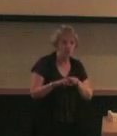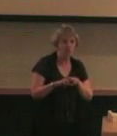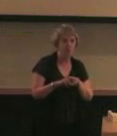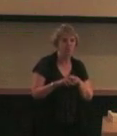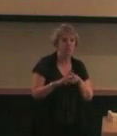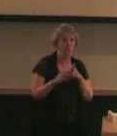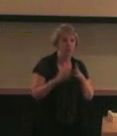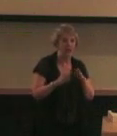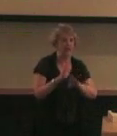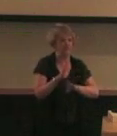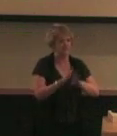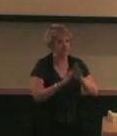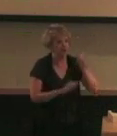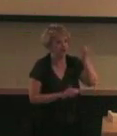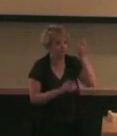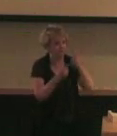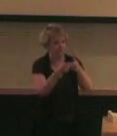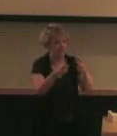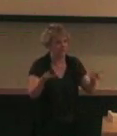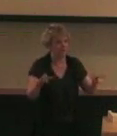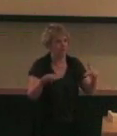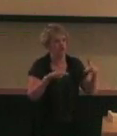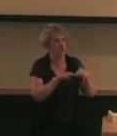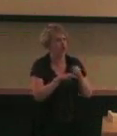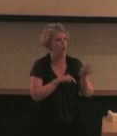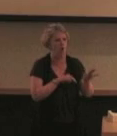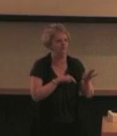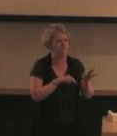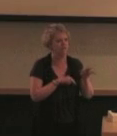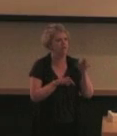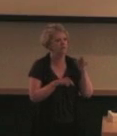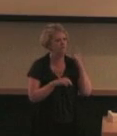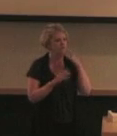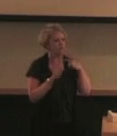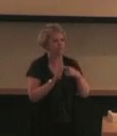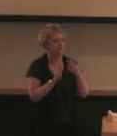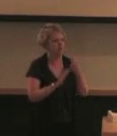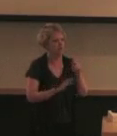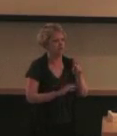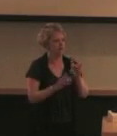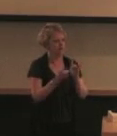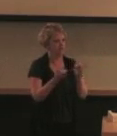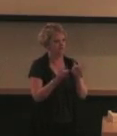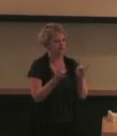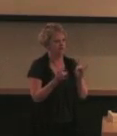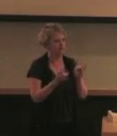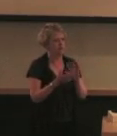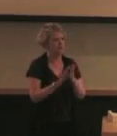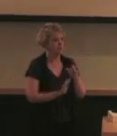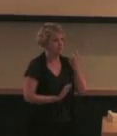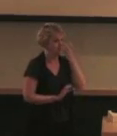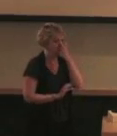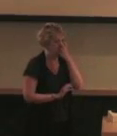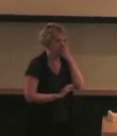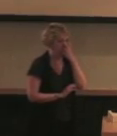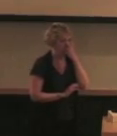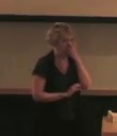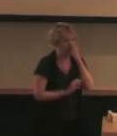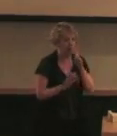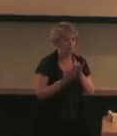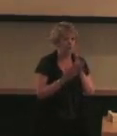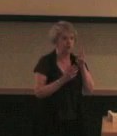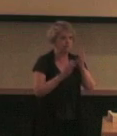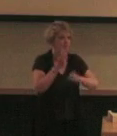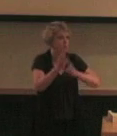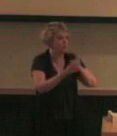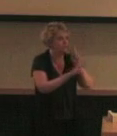and understanding language and communication. As Helen Keller had once said, being blind cuts one off from the world of